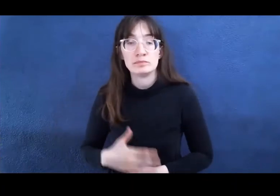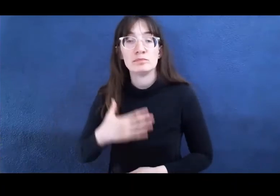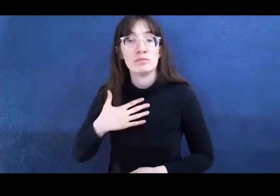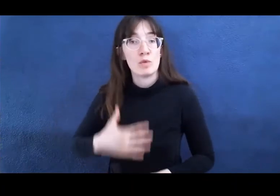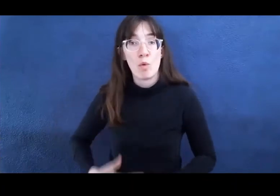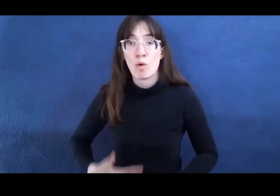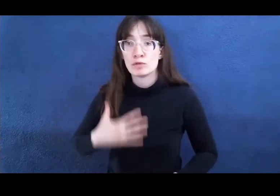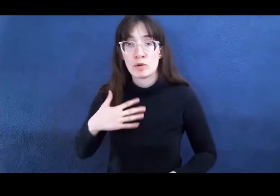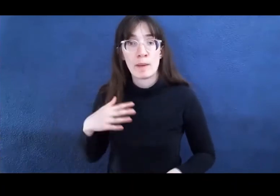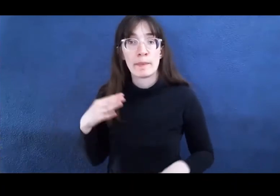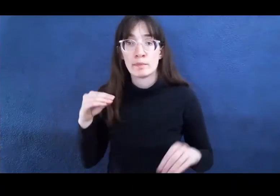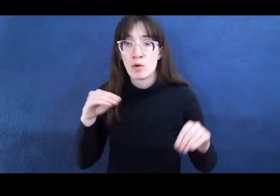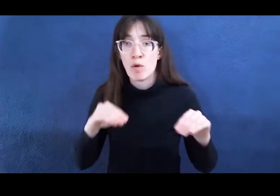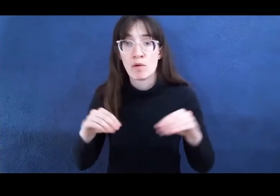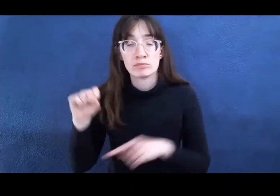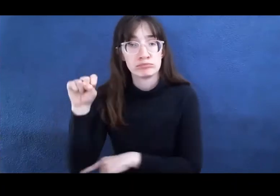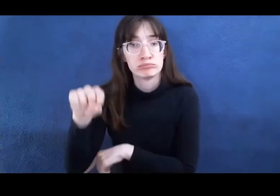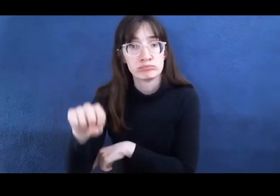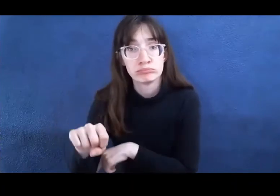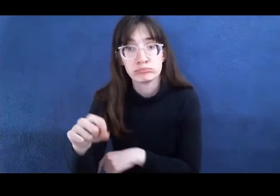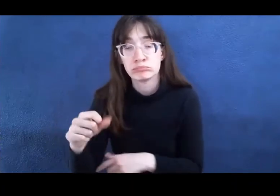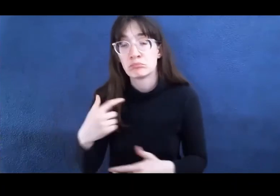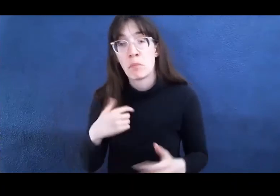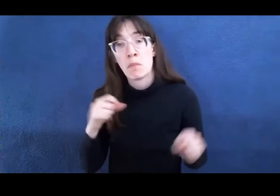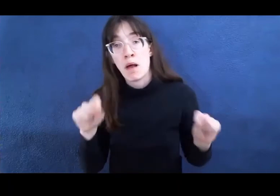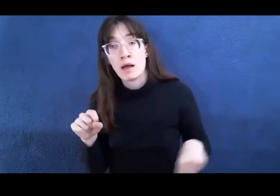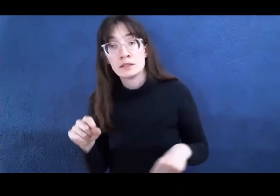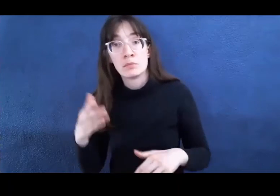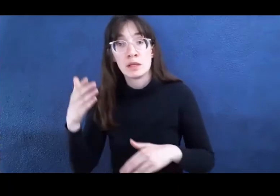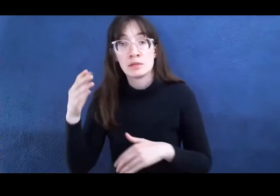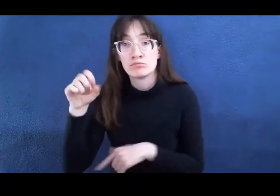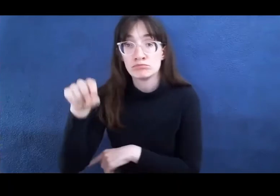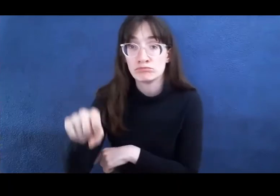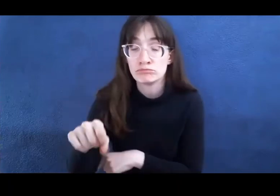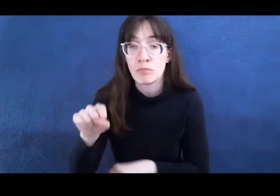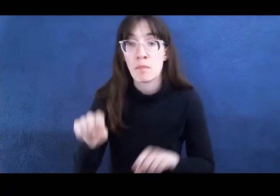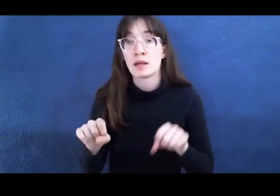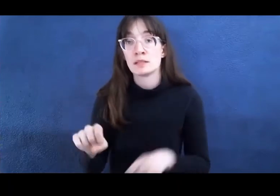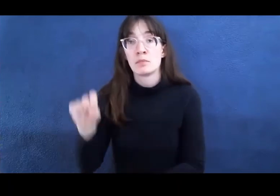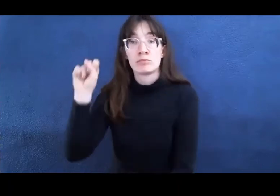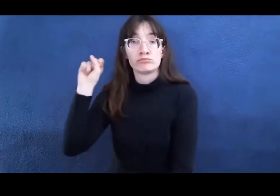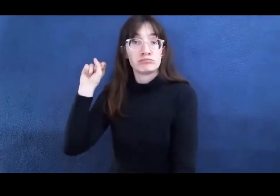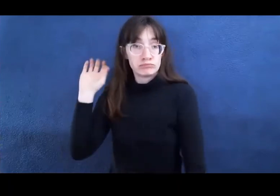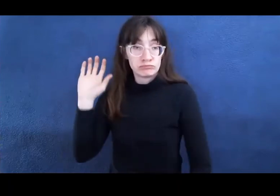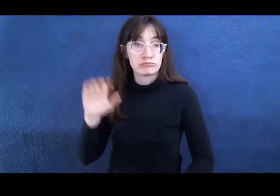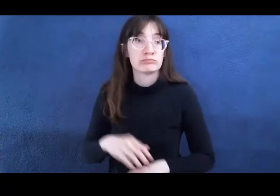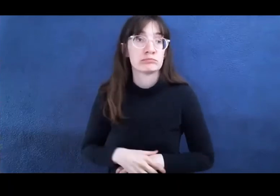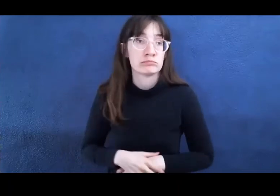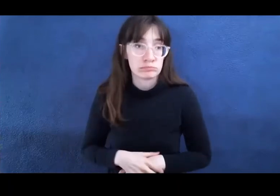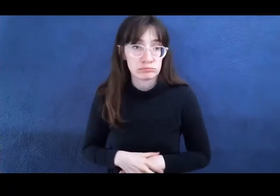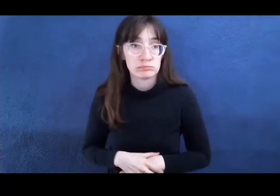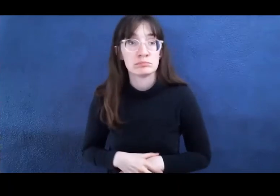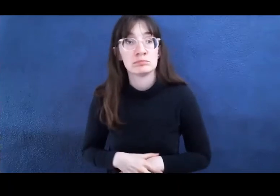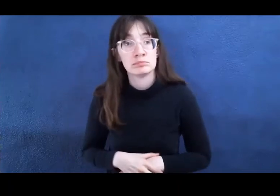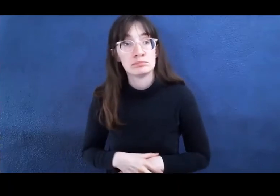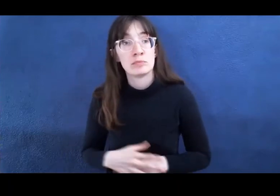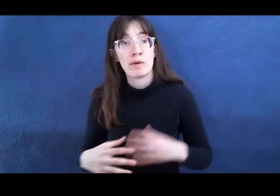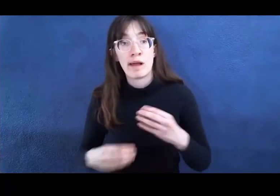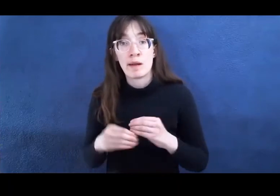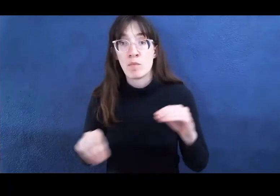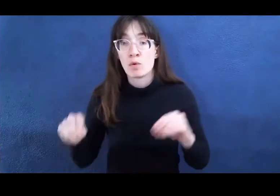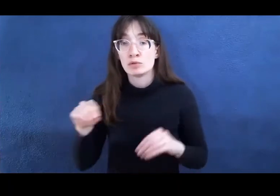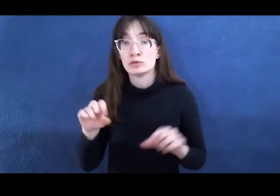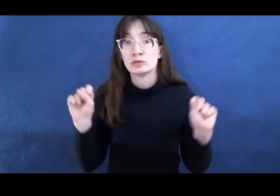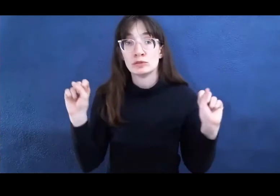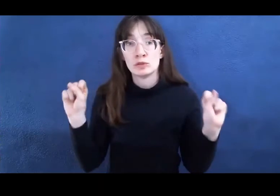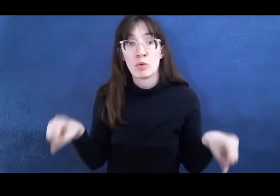rhythm of possibly forward, possibly back. Another way to add motion to your torso could be leaning from one side to the other. So